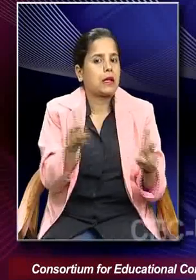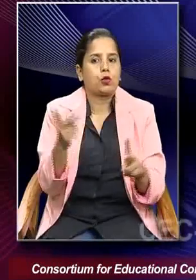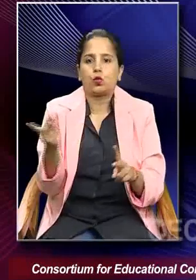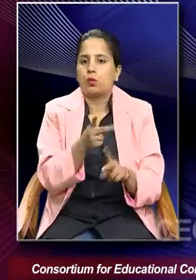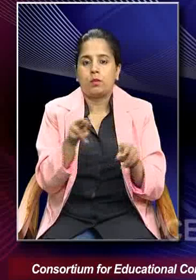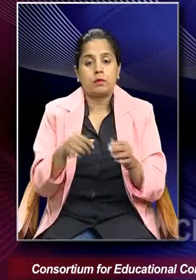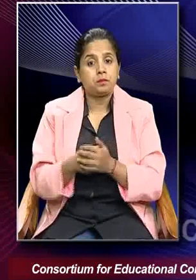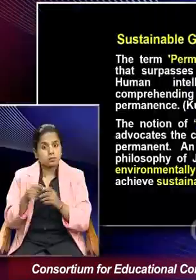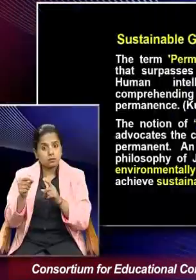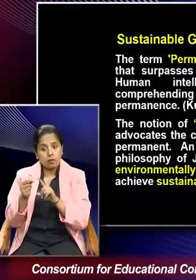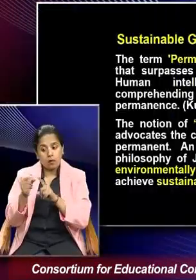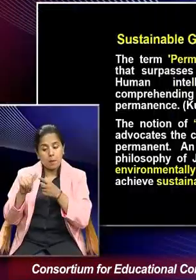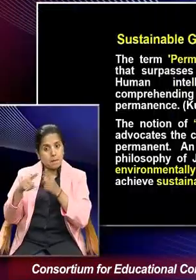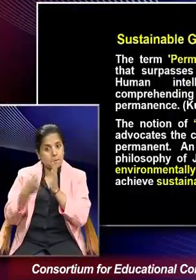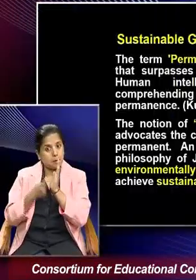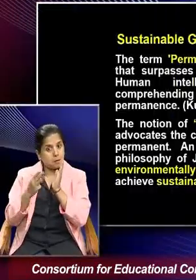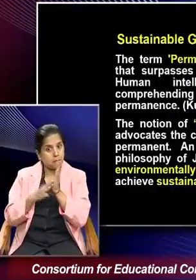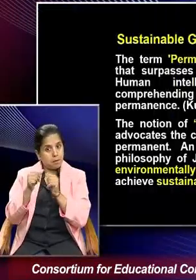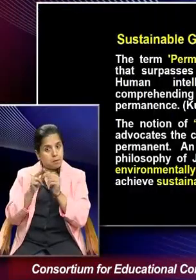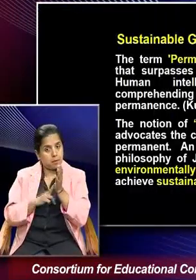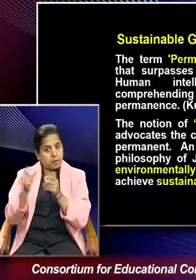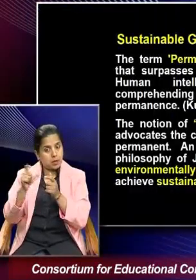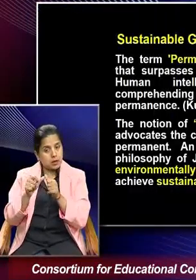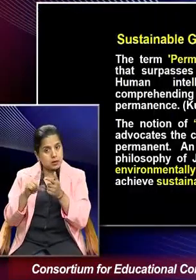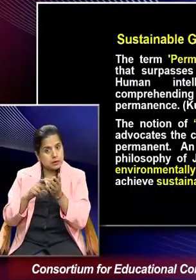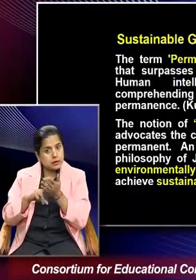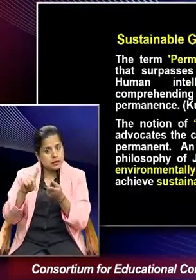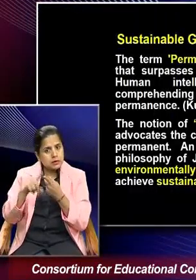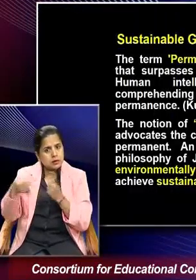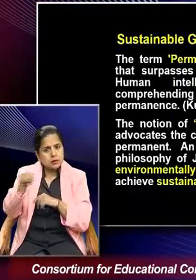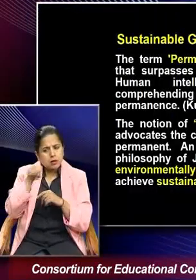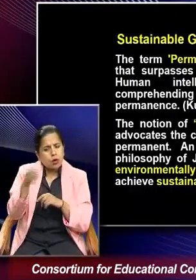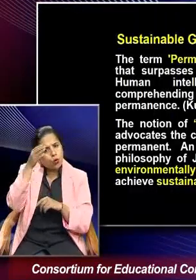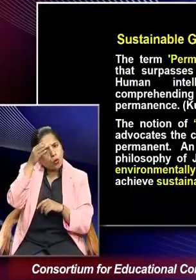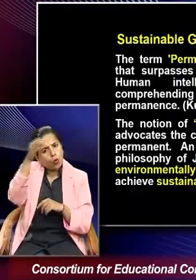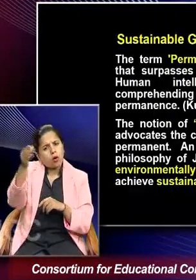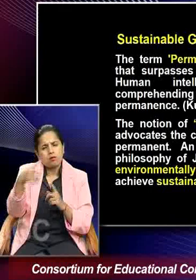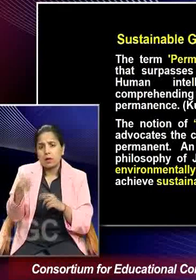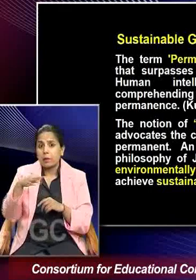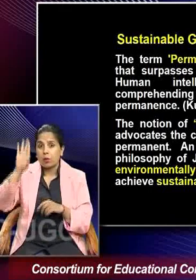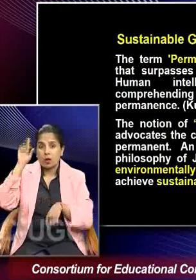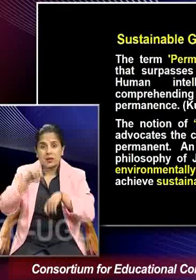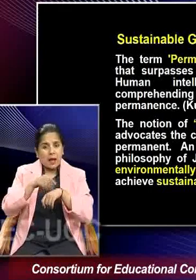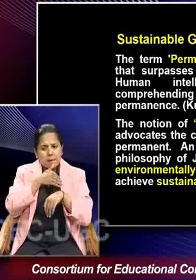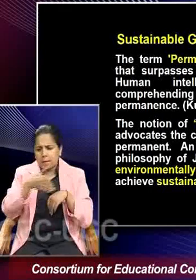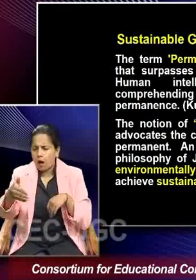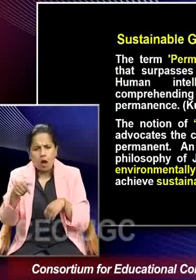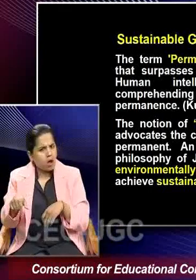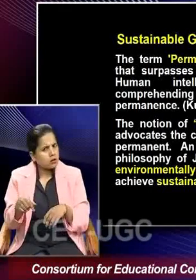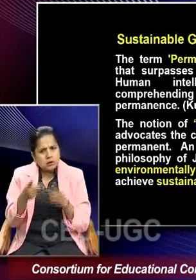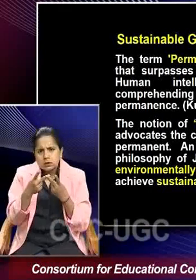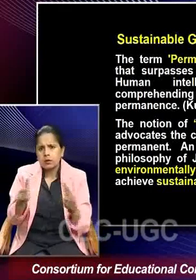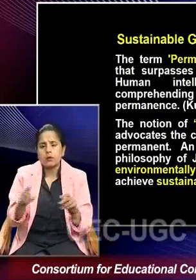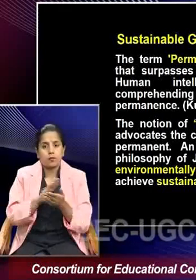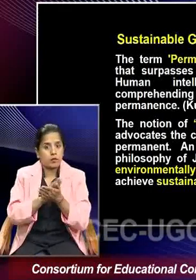permanent refers to the concept that surpasses beyond time and space.